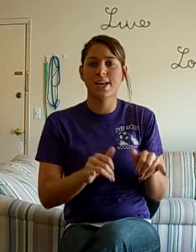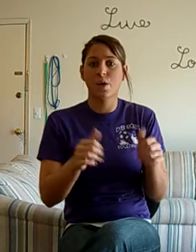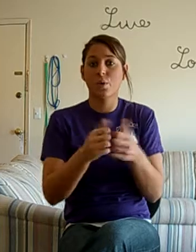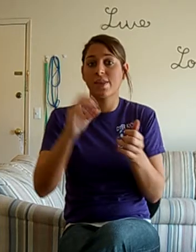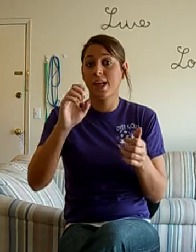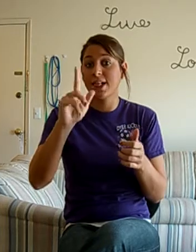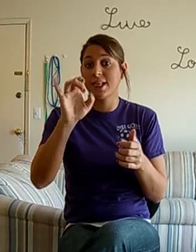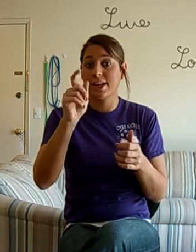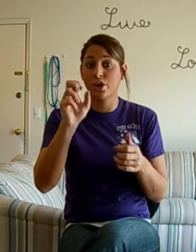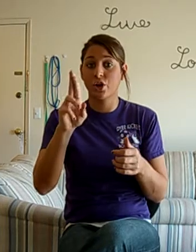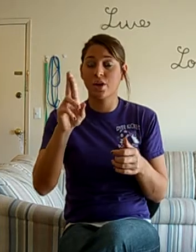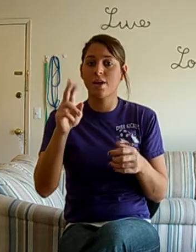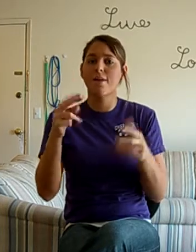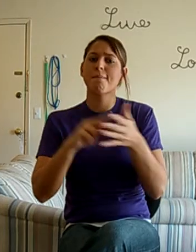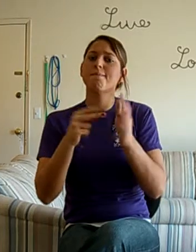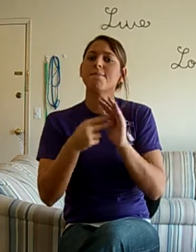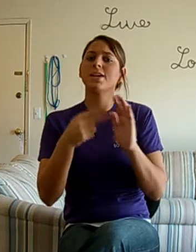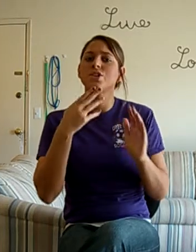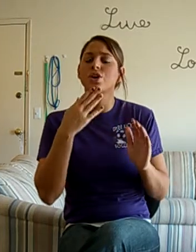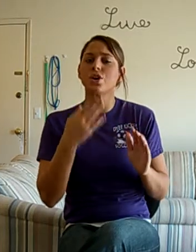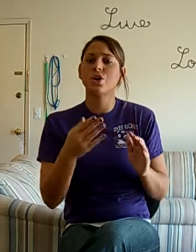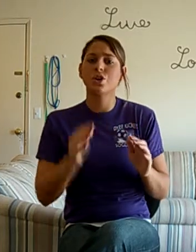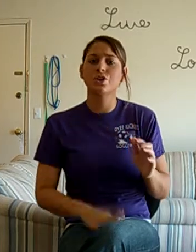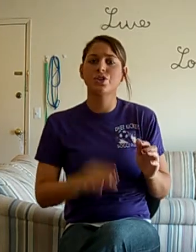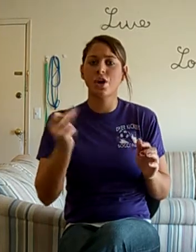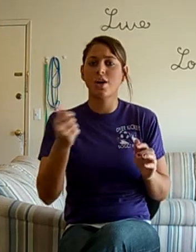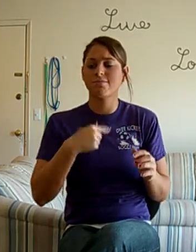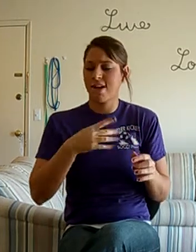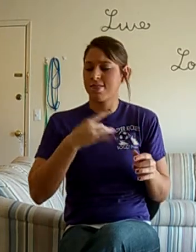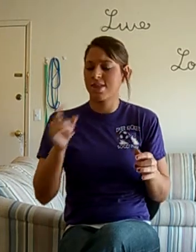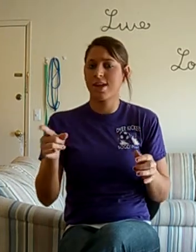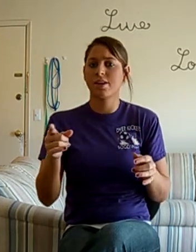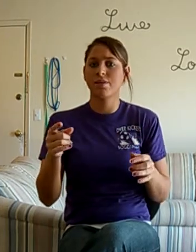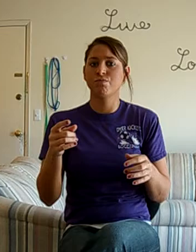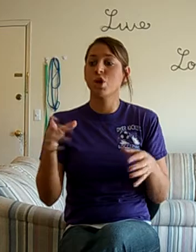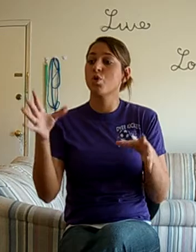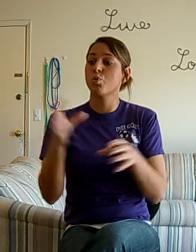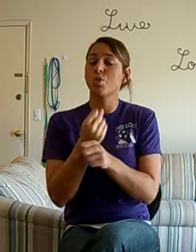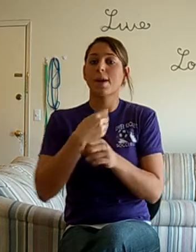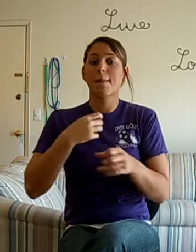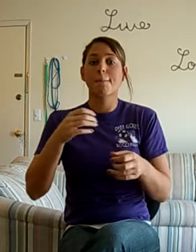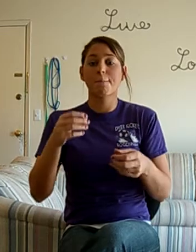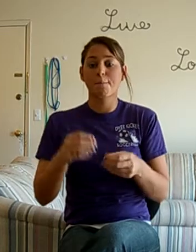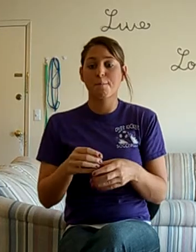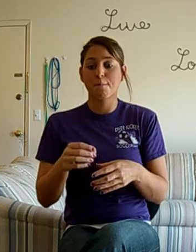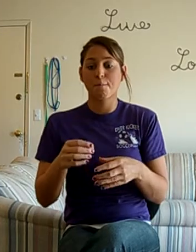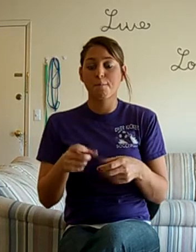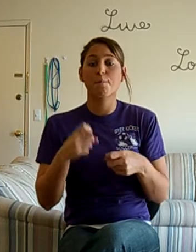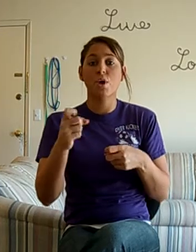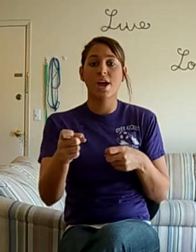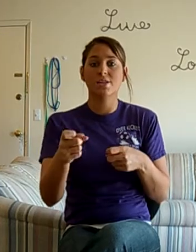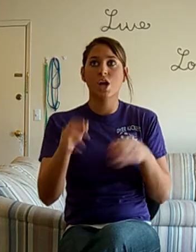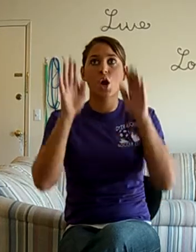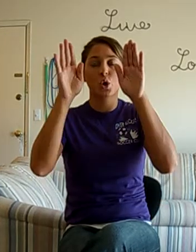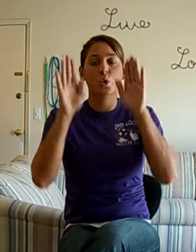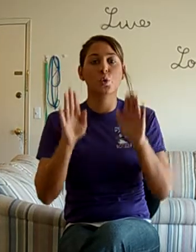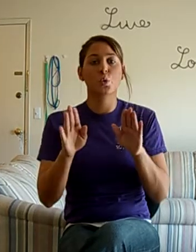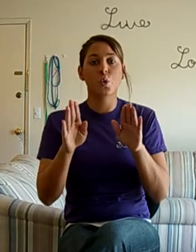good dog, I like what you did, you win a prize. You want to make sure that you use a great reward for your dog, whatever that reward might